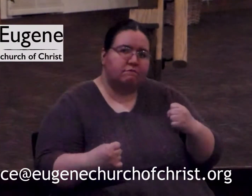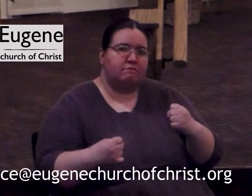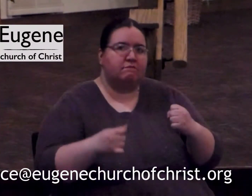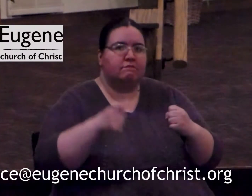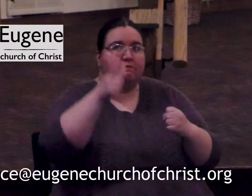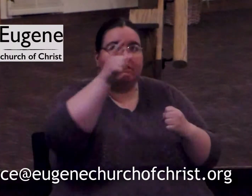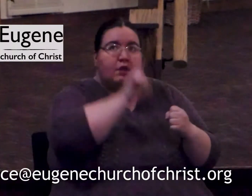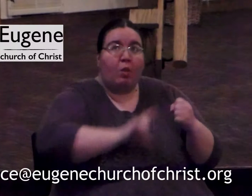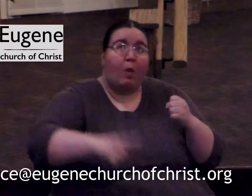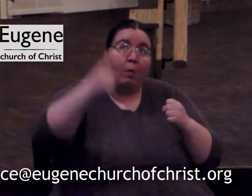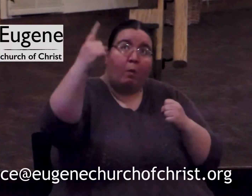Stand firm.